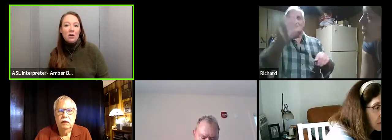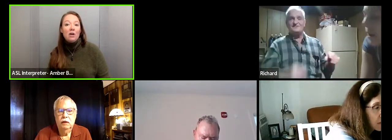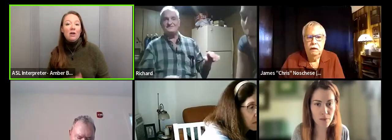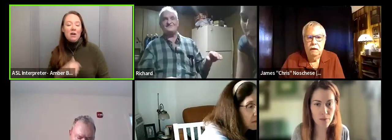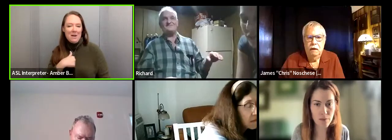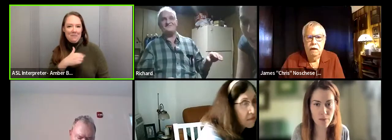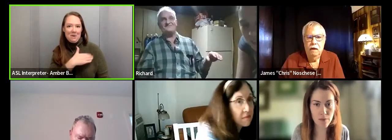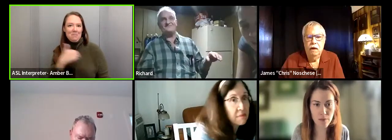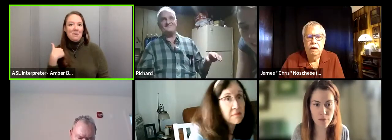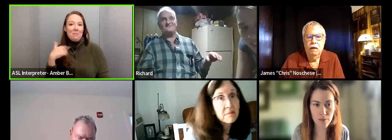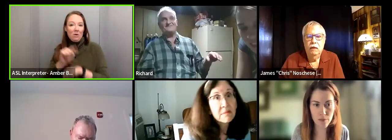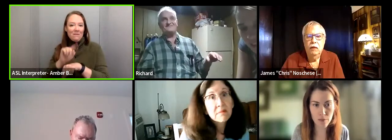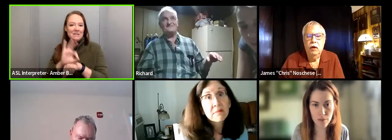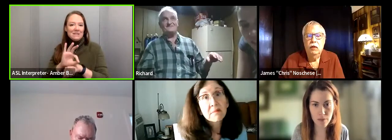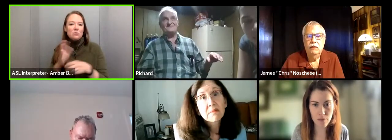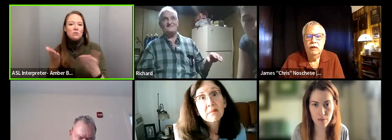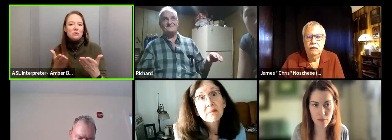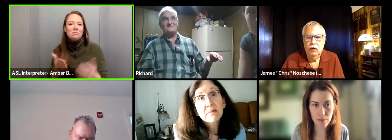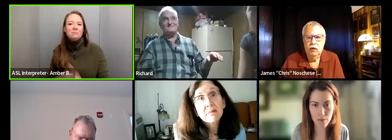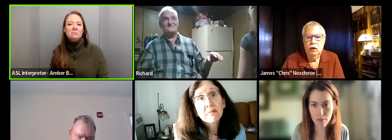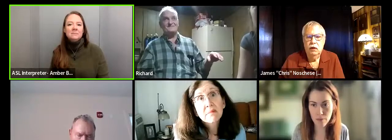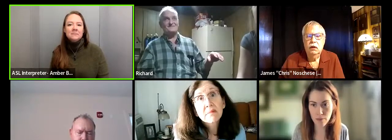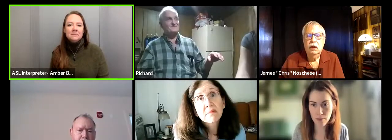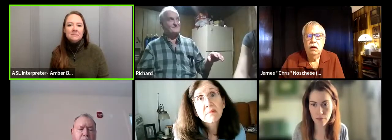I'm also a member of the task force. Thanks for having me here.